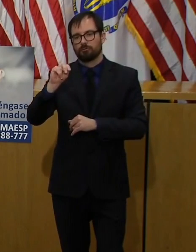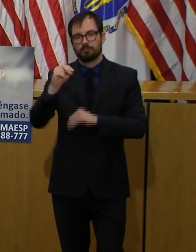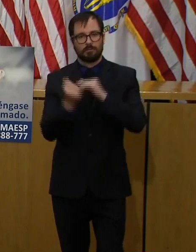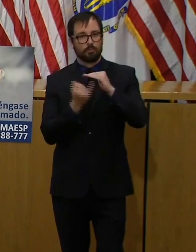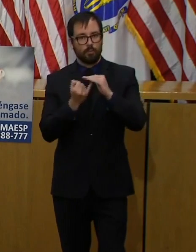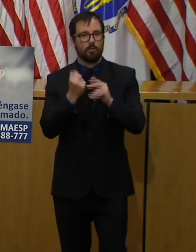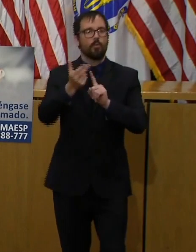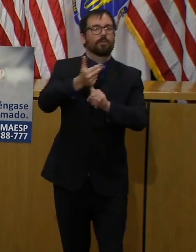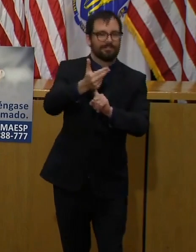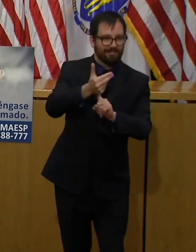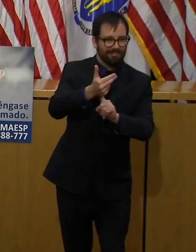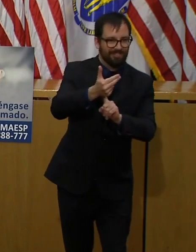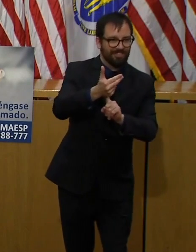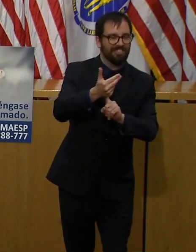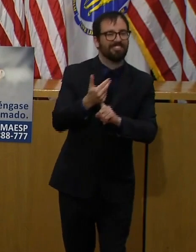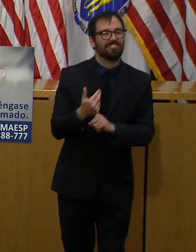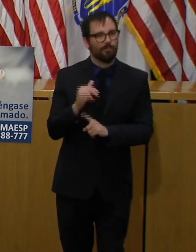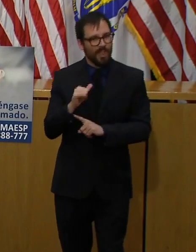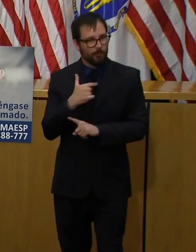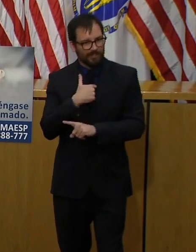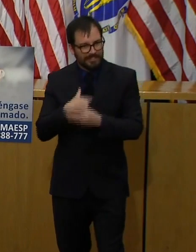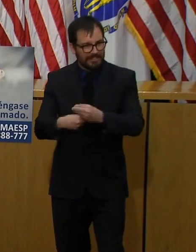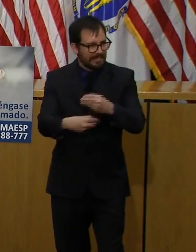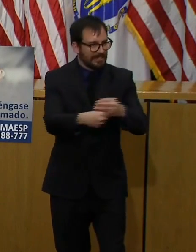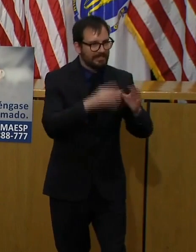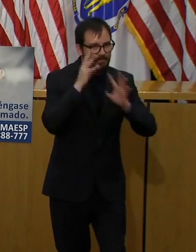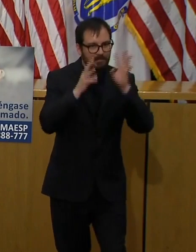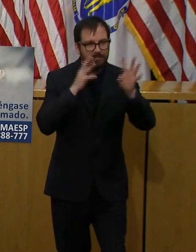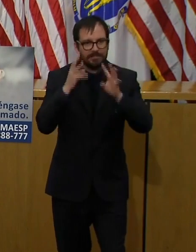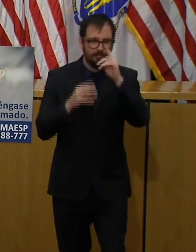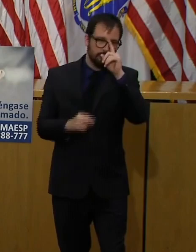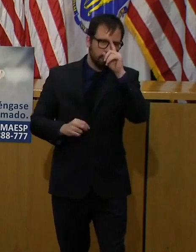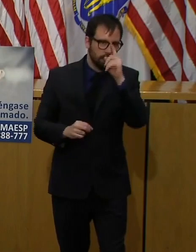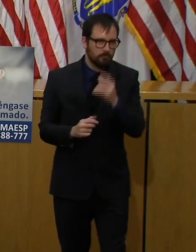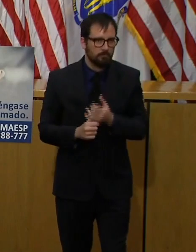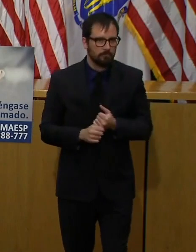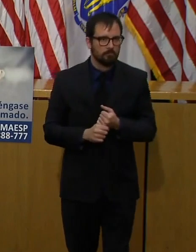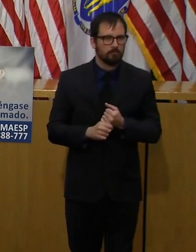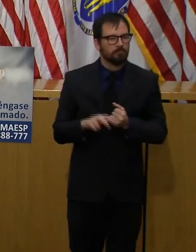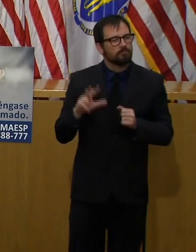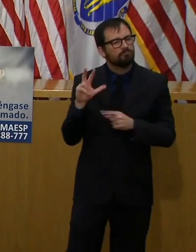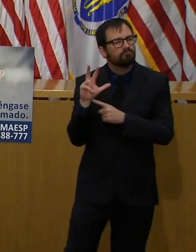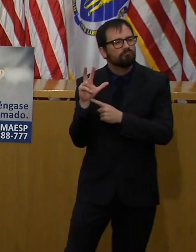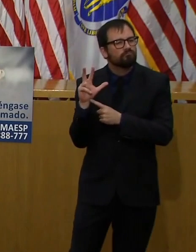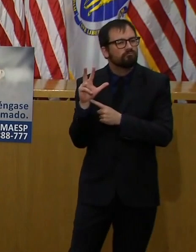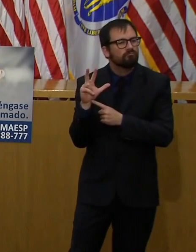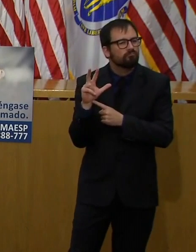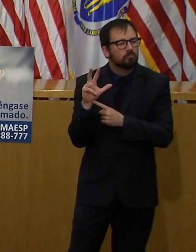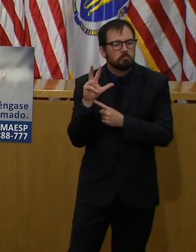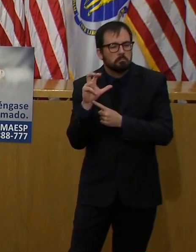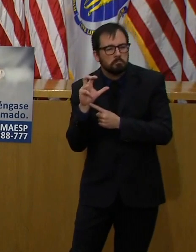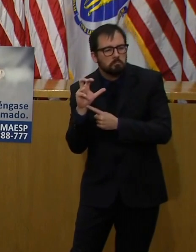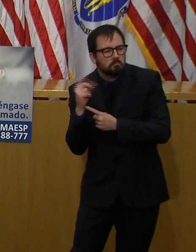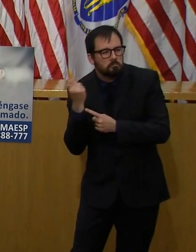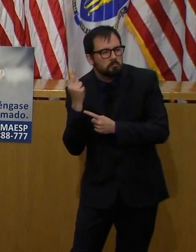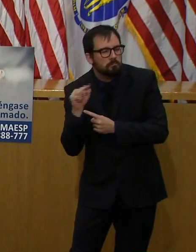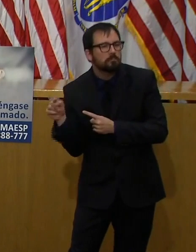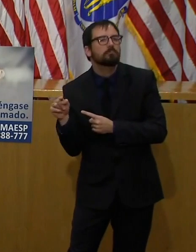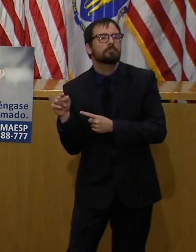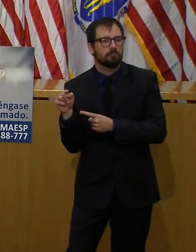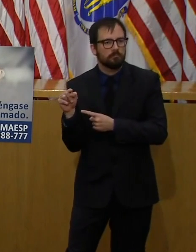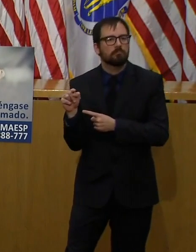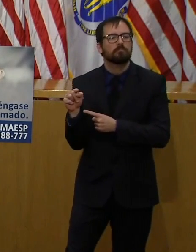1,256 beds when you also include the 500 beds at BCEC, which are meant to be for individuals who are homeless